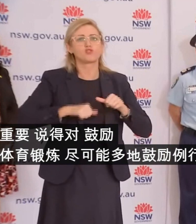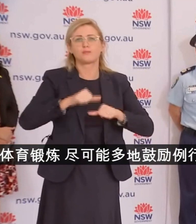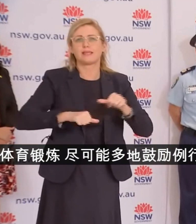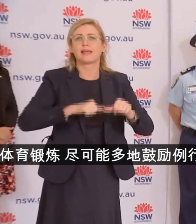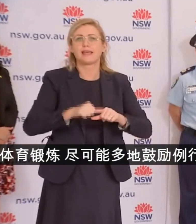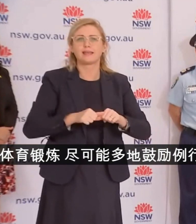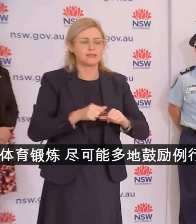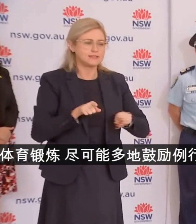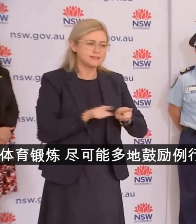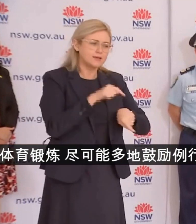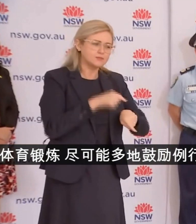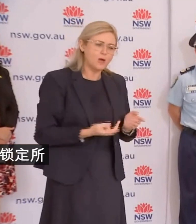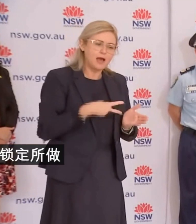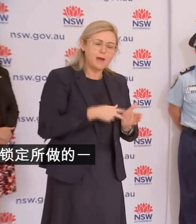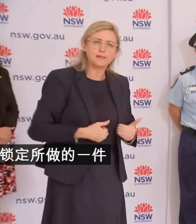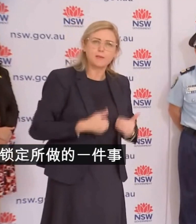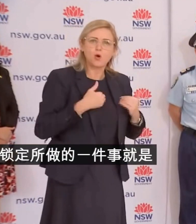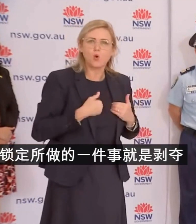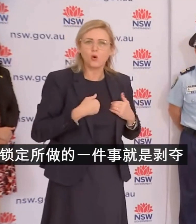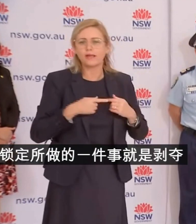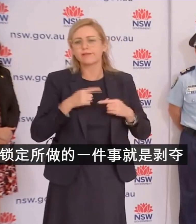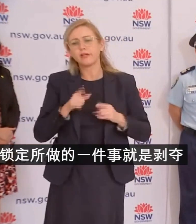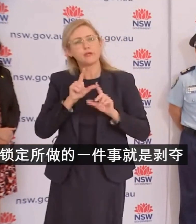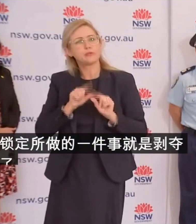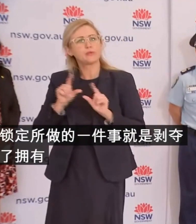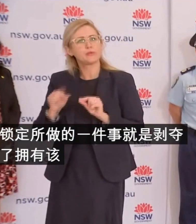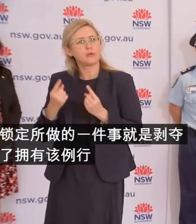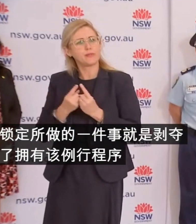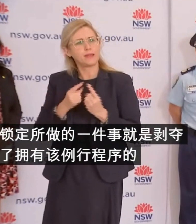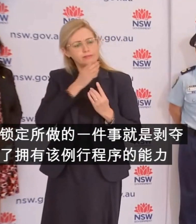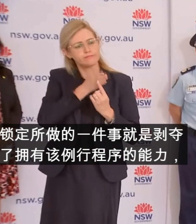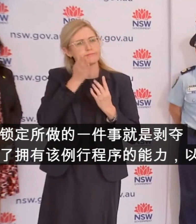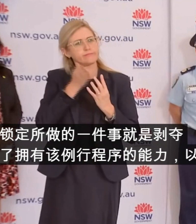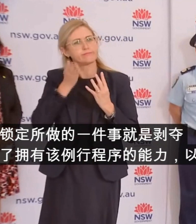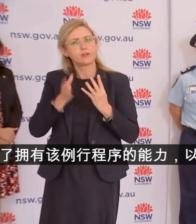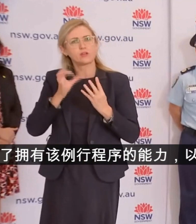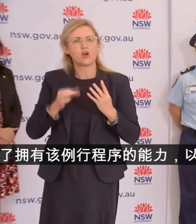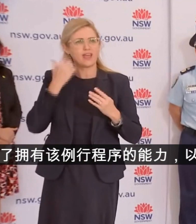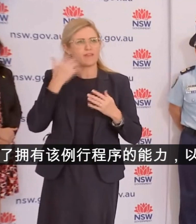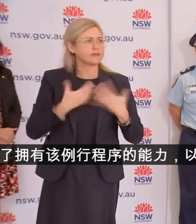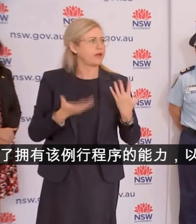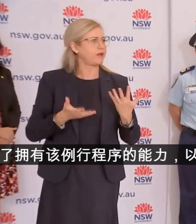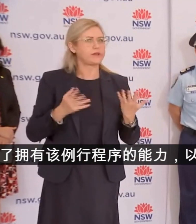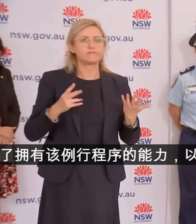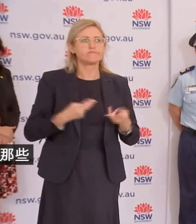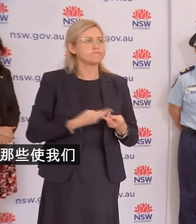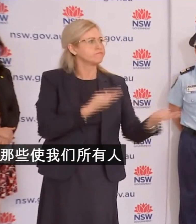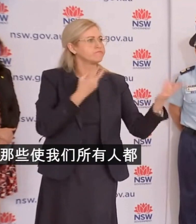encourage routine as much as possible, because one thing a lockdown does is take away ability to have that routine, to have those